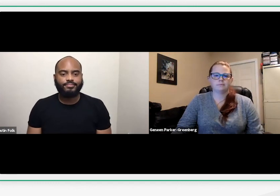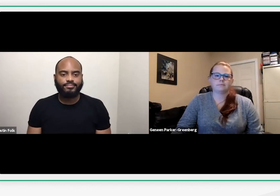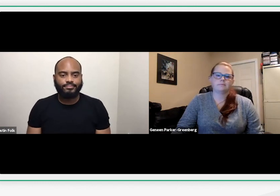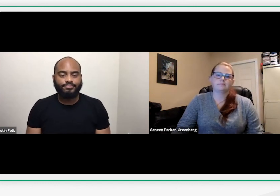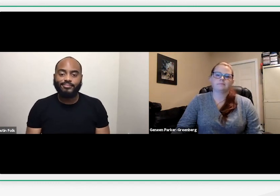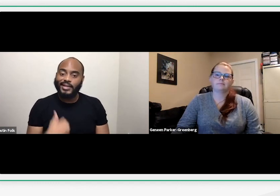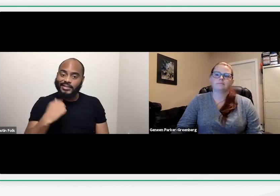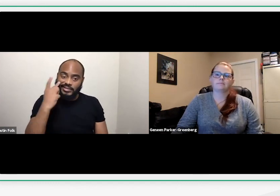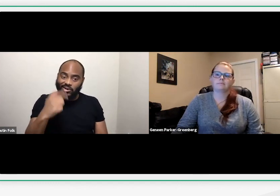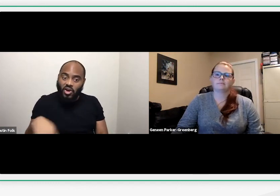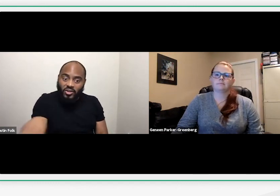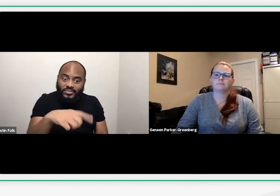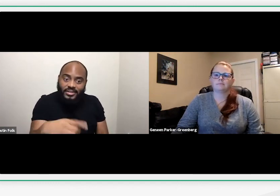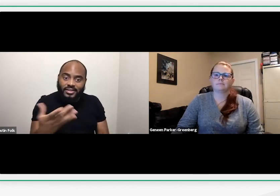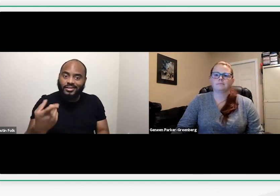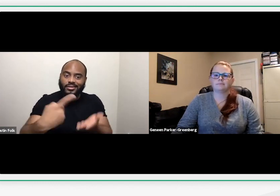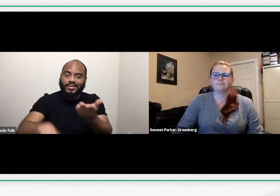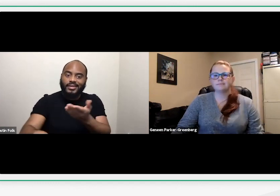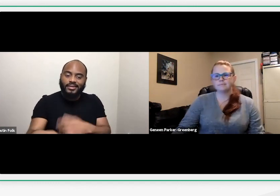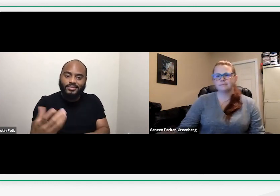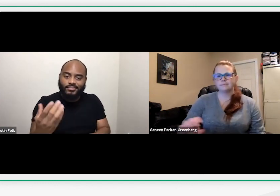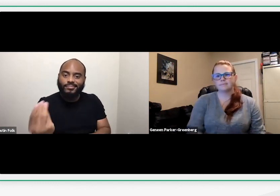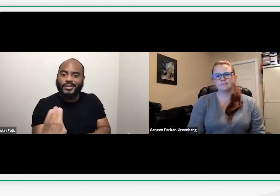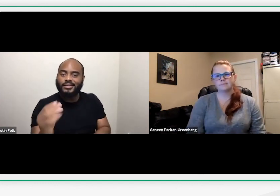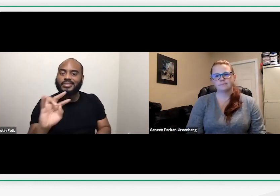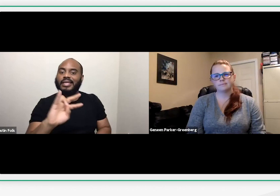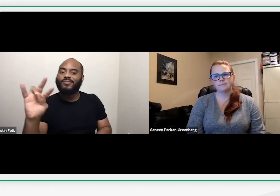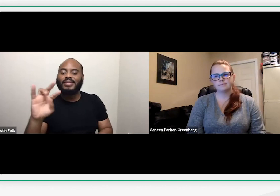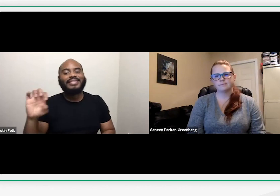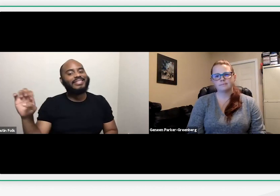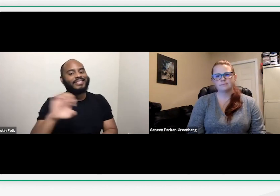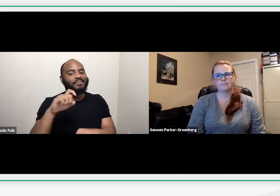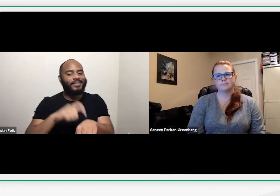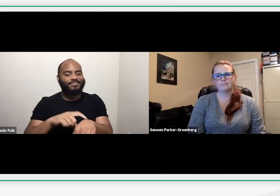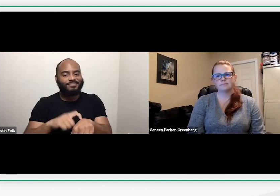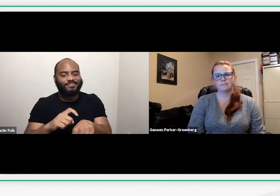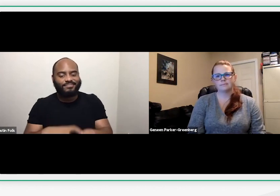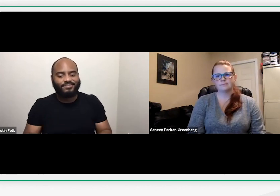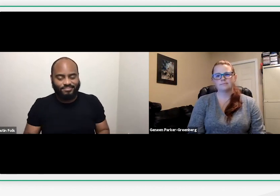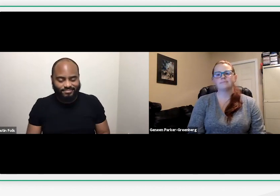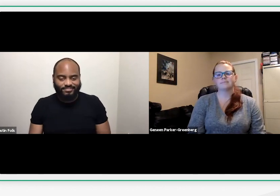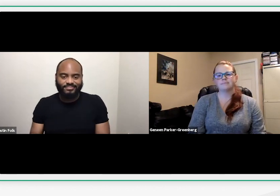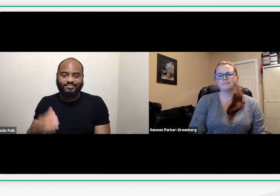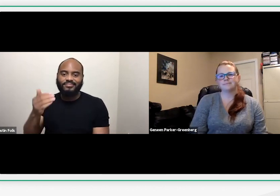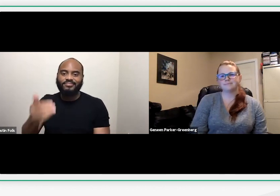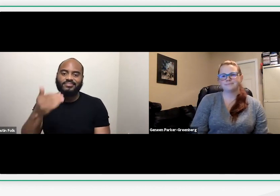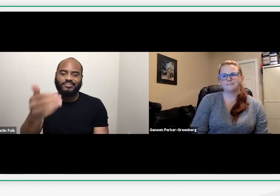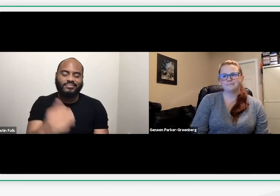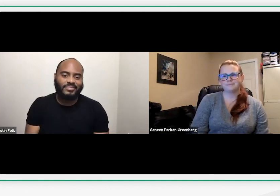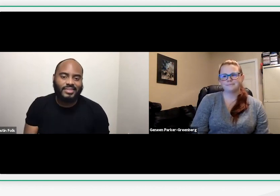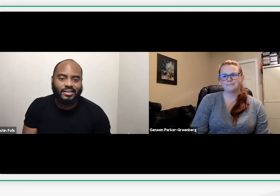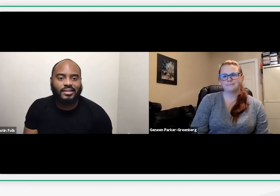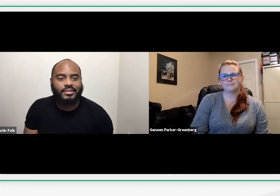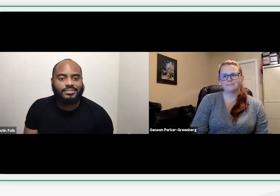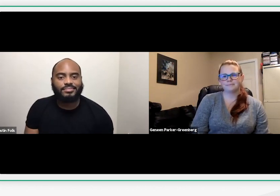further resources in next week's session. So, folks, we'll see you all next week, Monday at 7, and that's Eastern